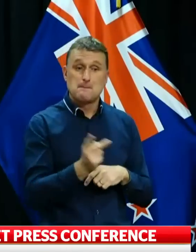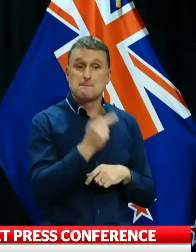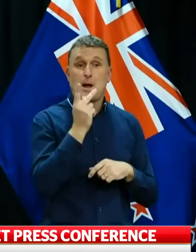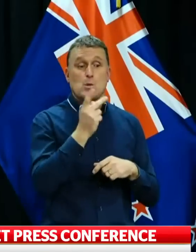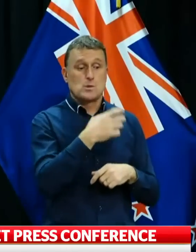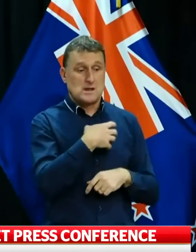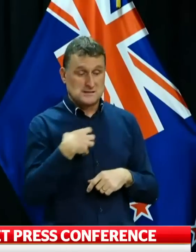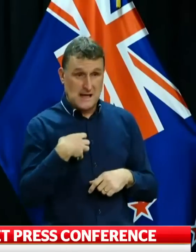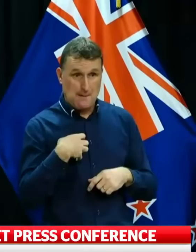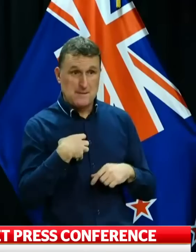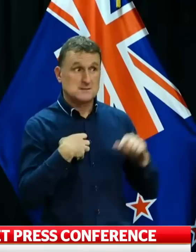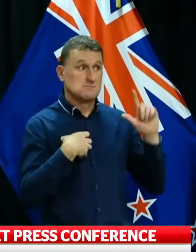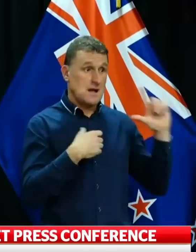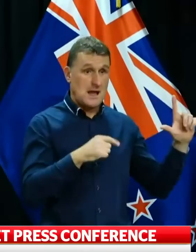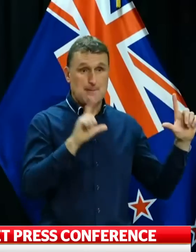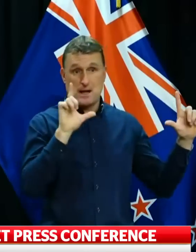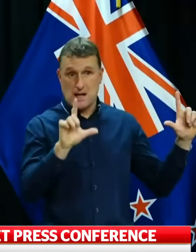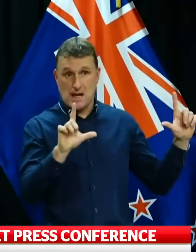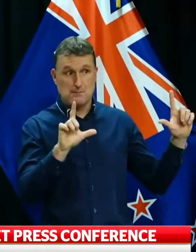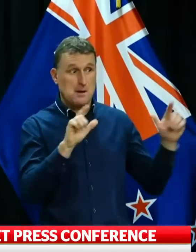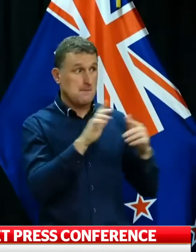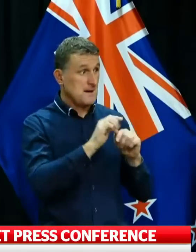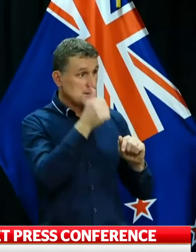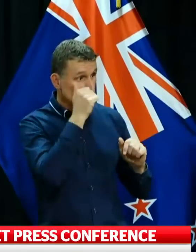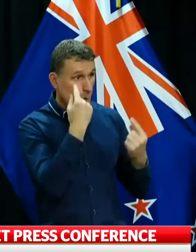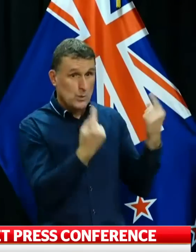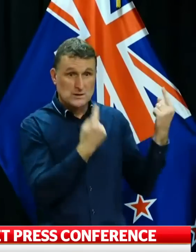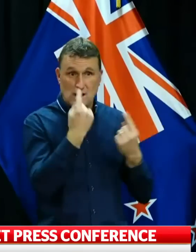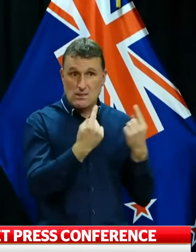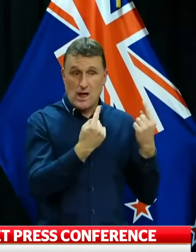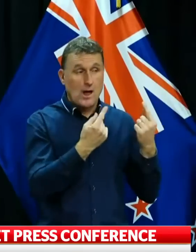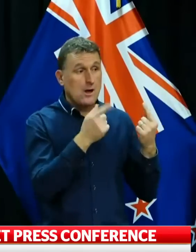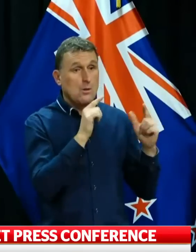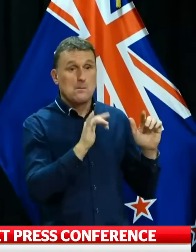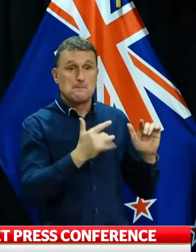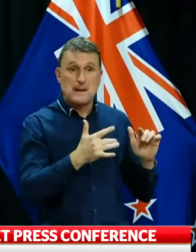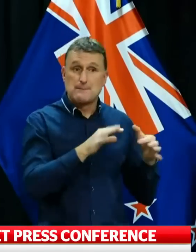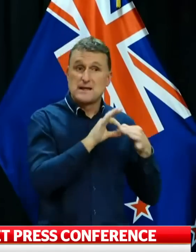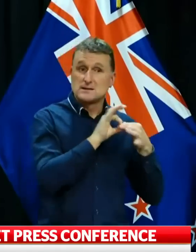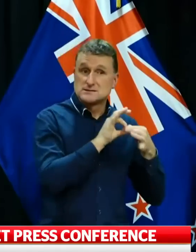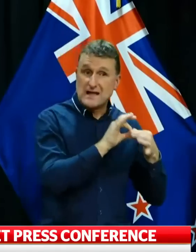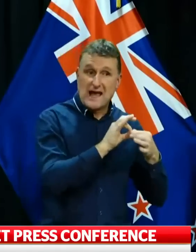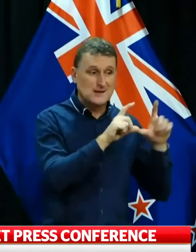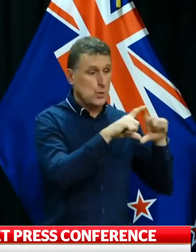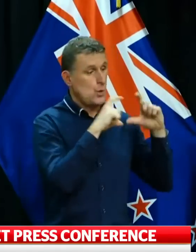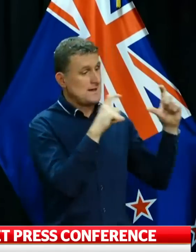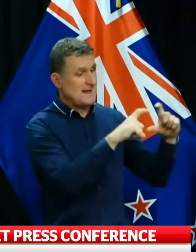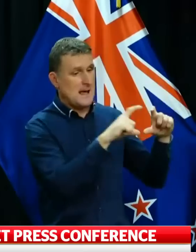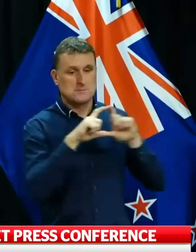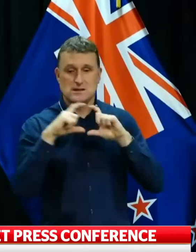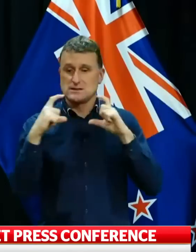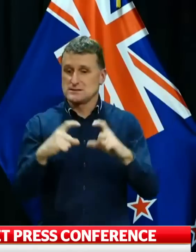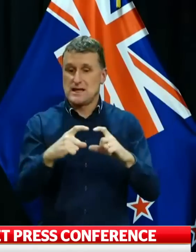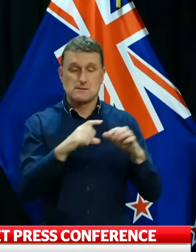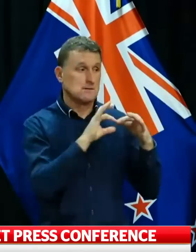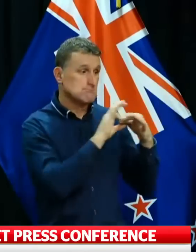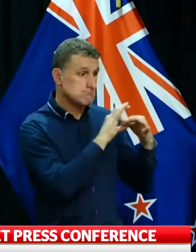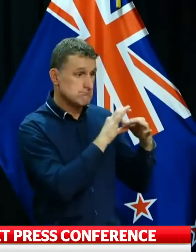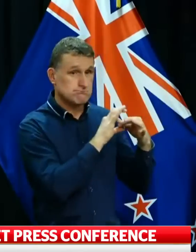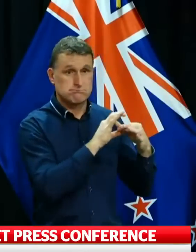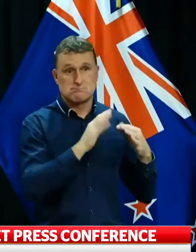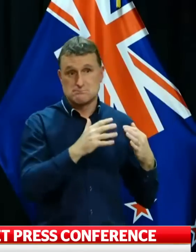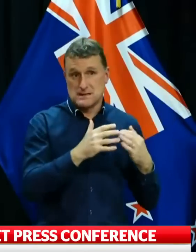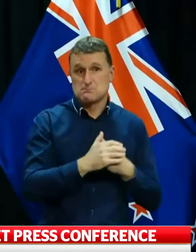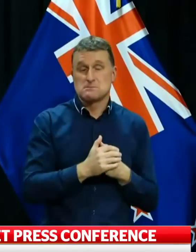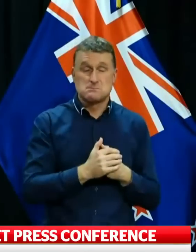one another or engaged or known other members of an incoming cabinet. So there is that. And look, that